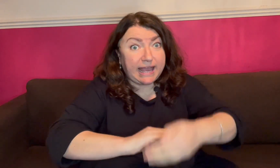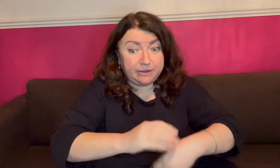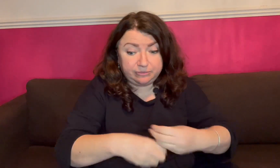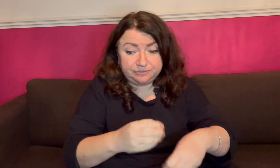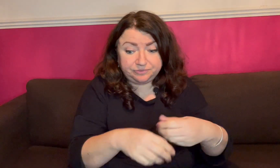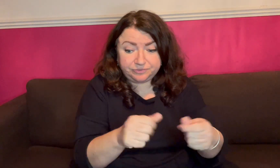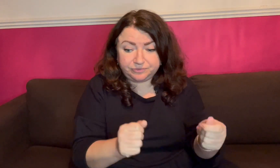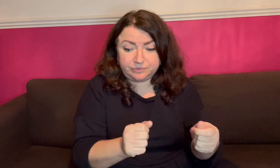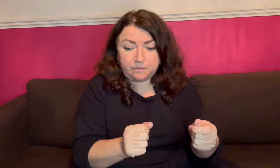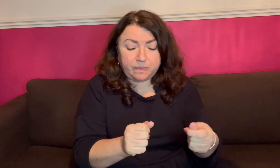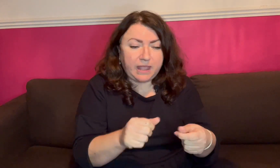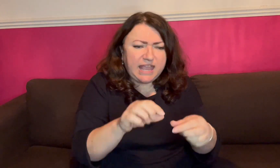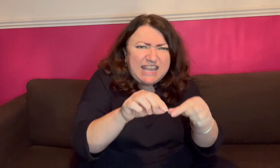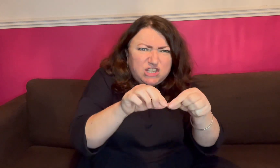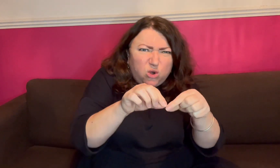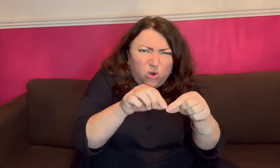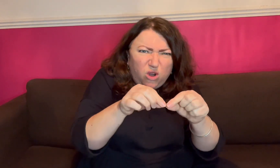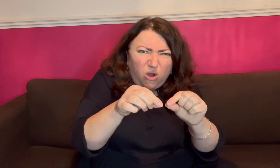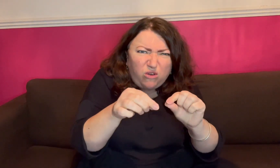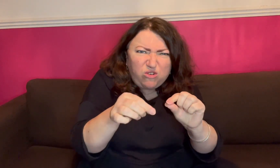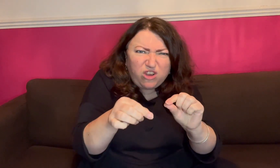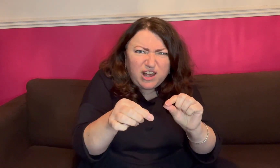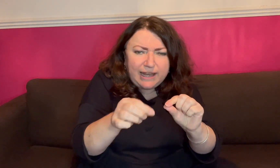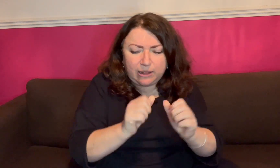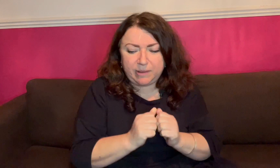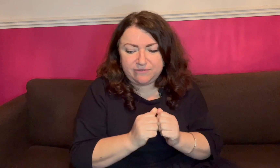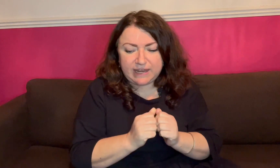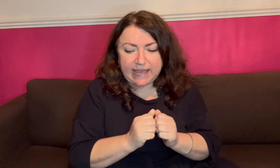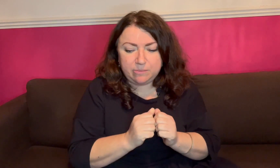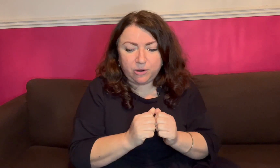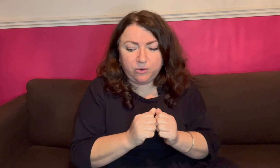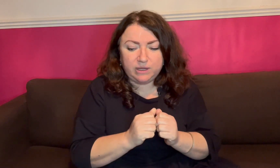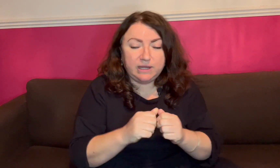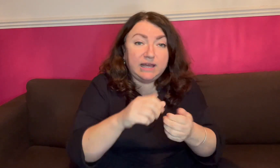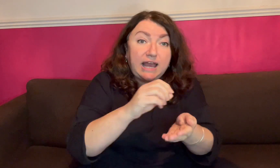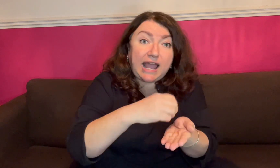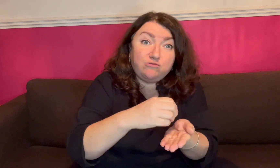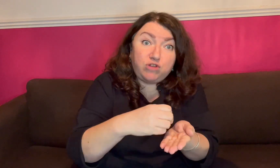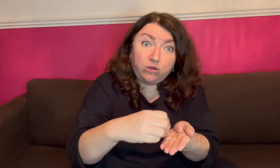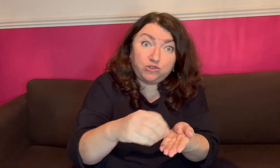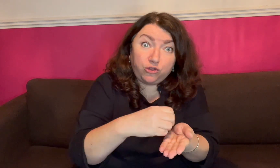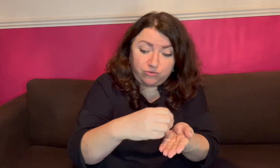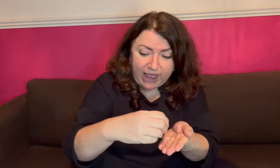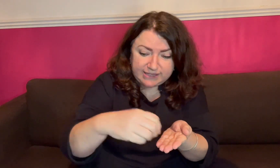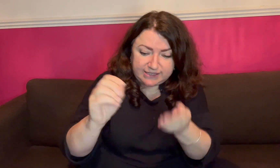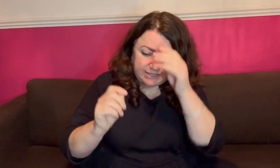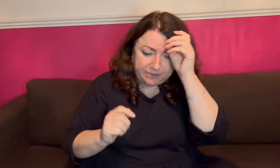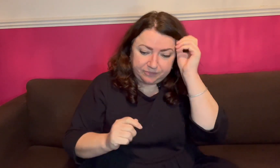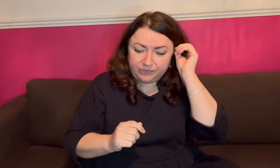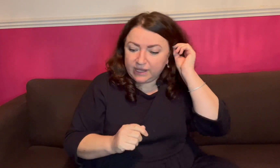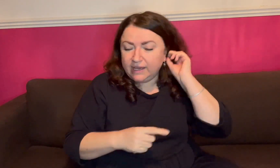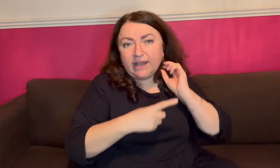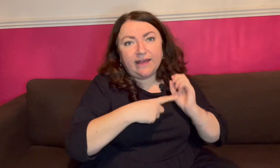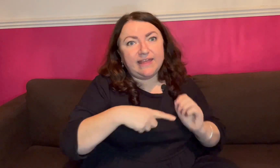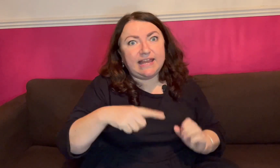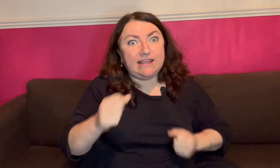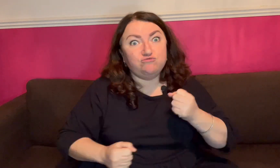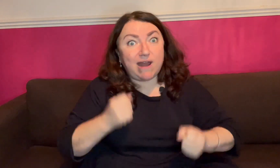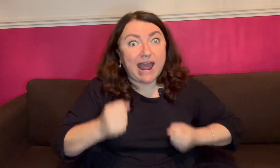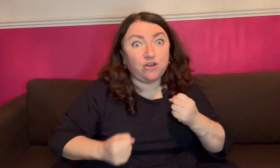again. He tore off a little bit of the label and wrote on the rest. And then he ran